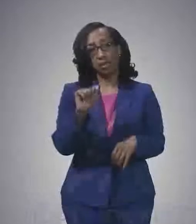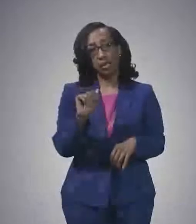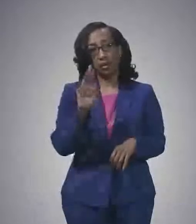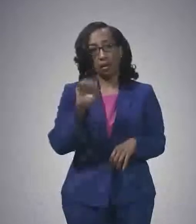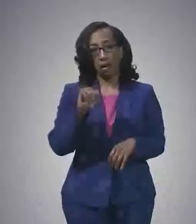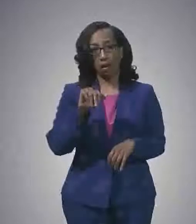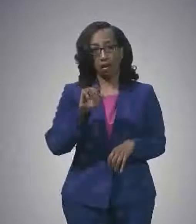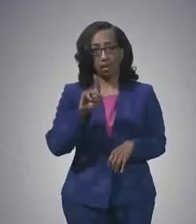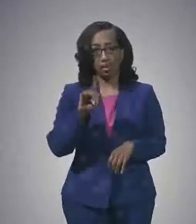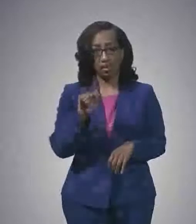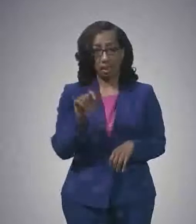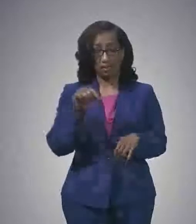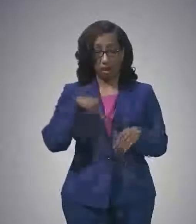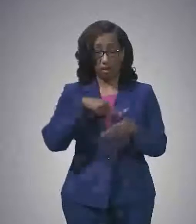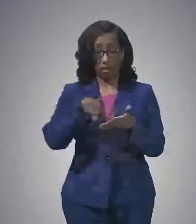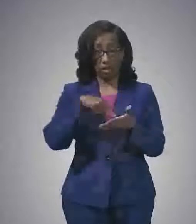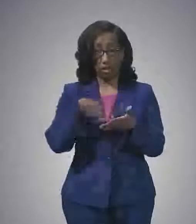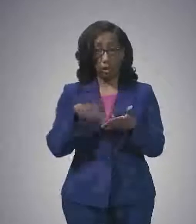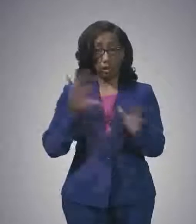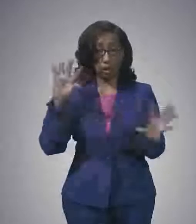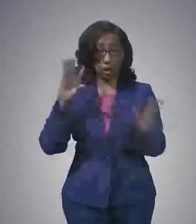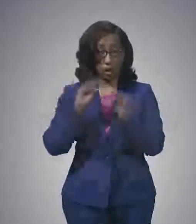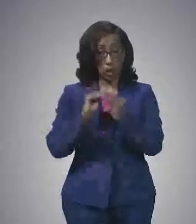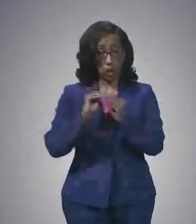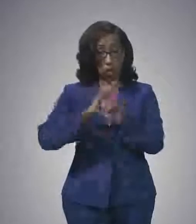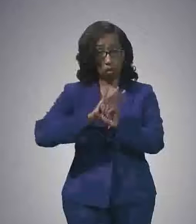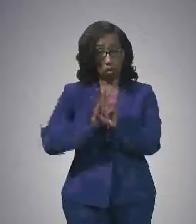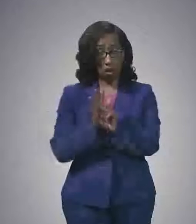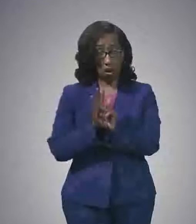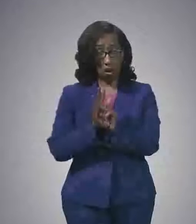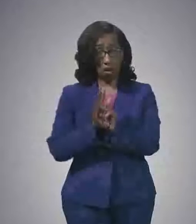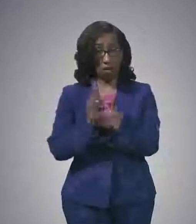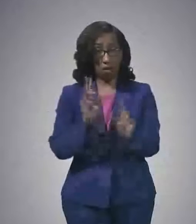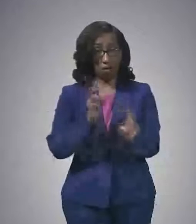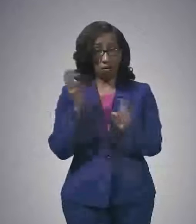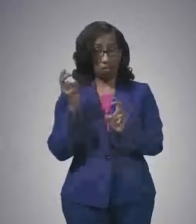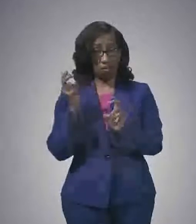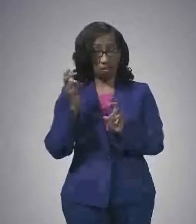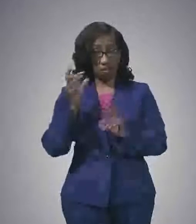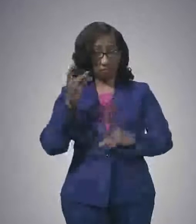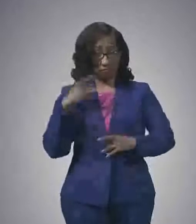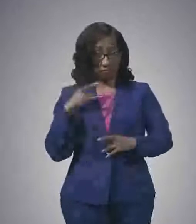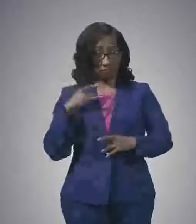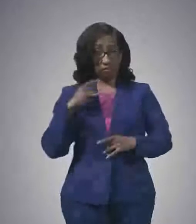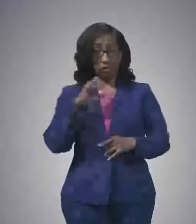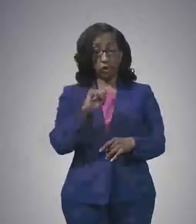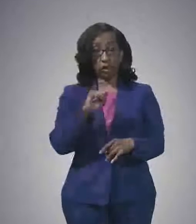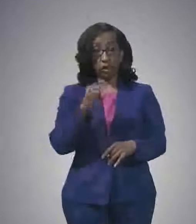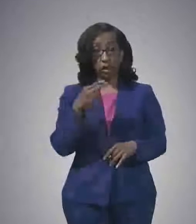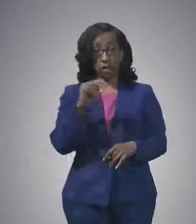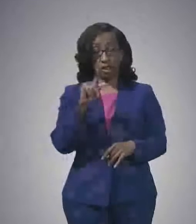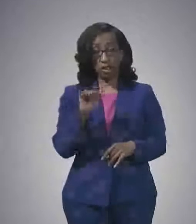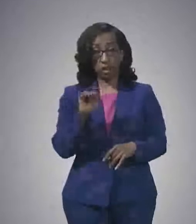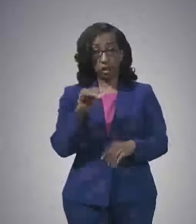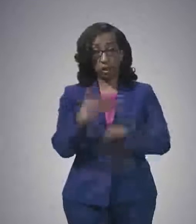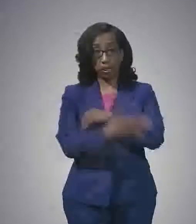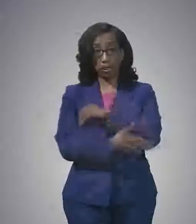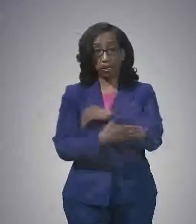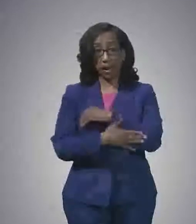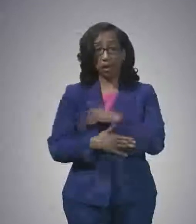week. Total cases of COVID-19 in Shelby County to date is up to